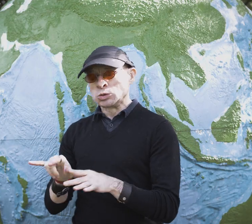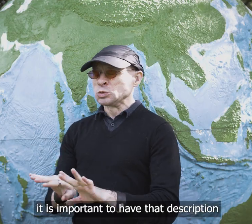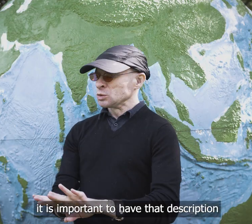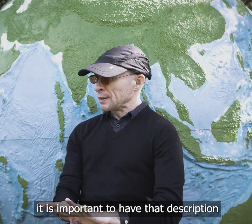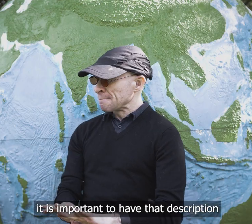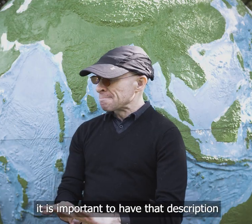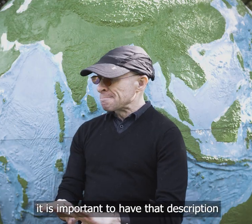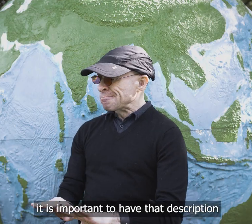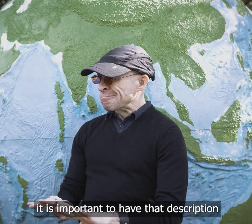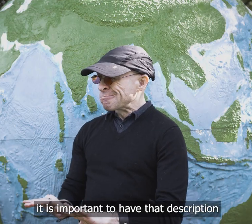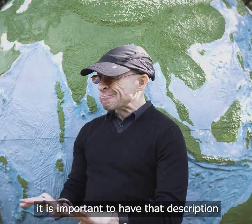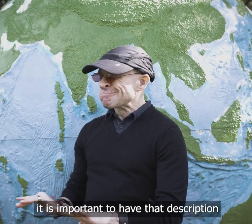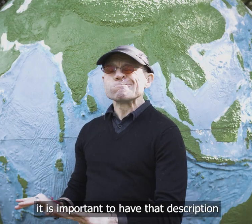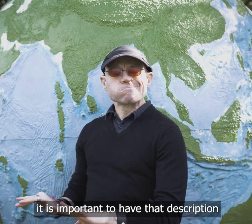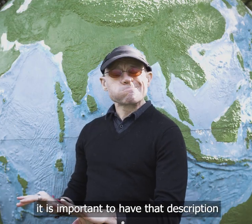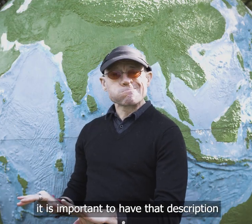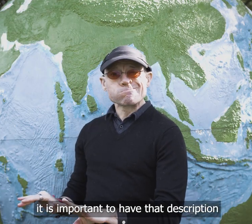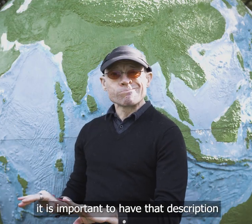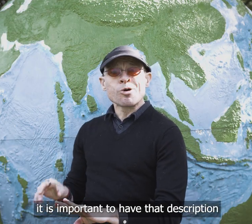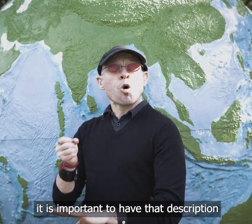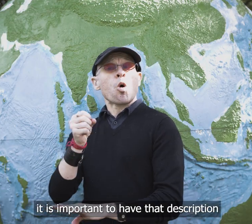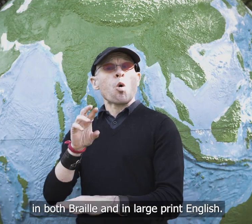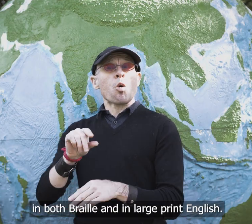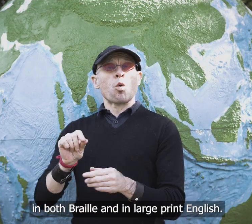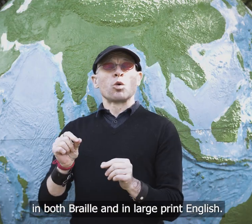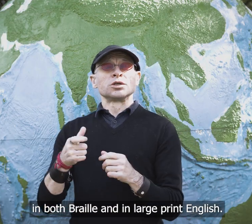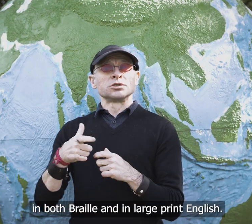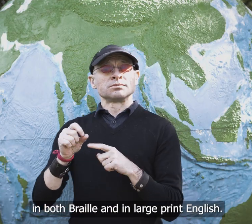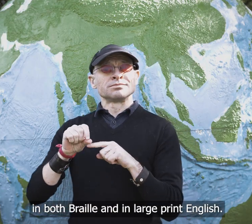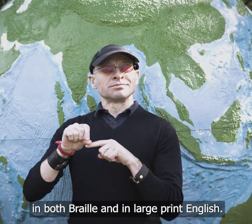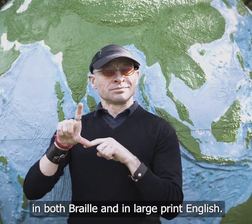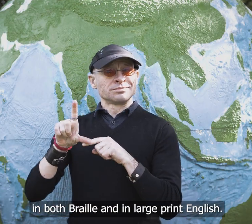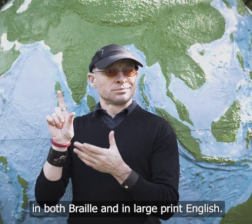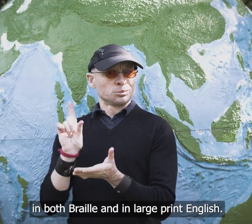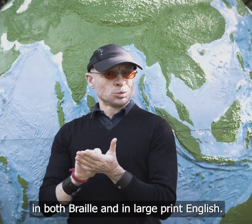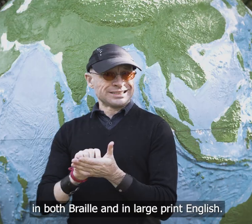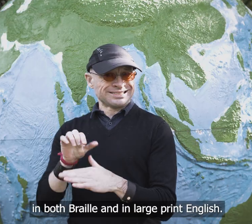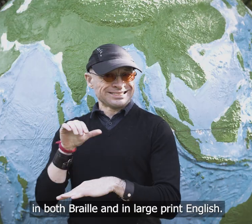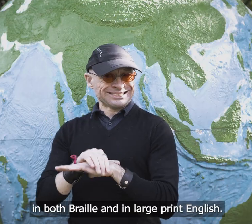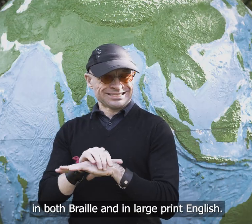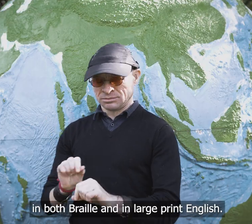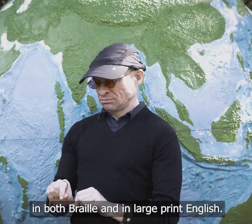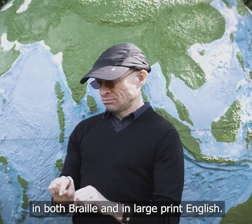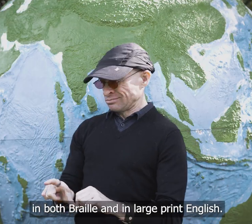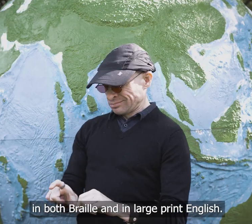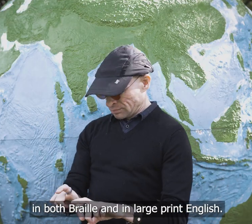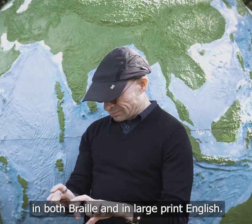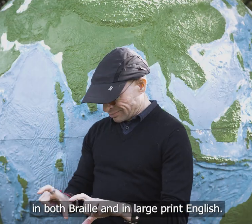it is important to have that description in both braille and large print English.